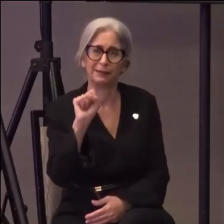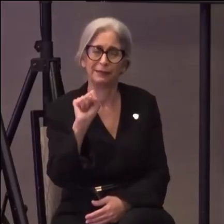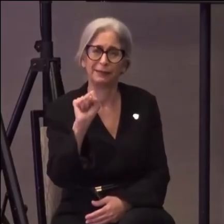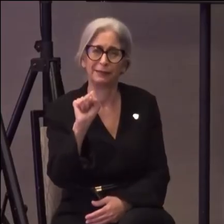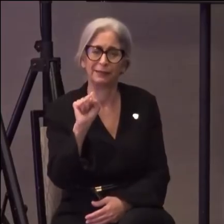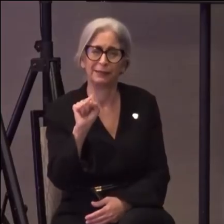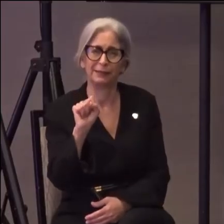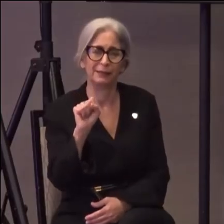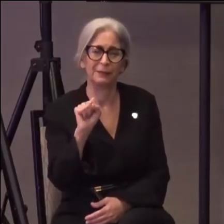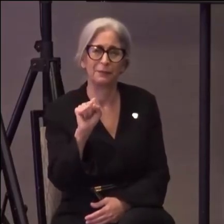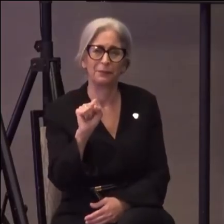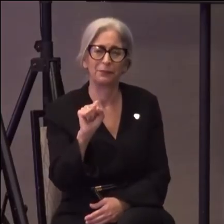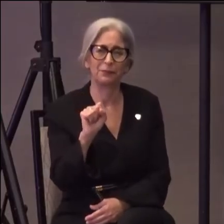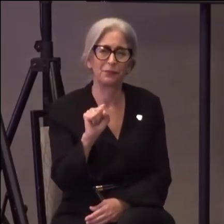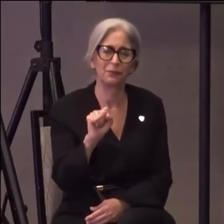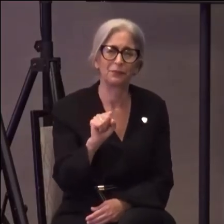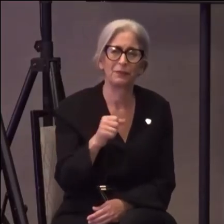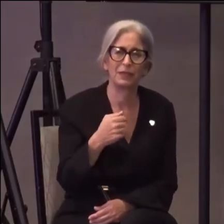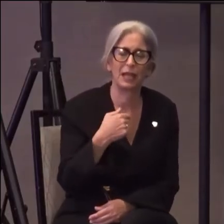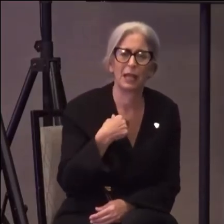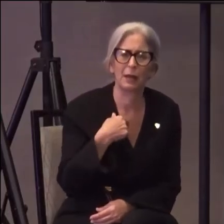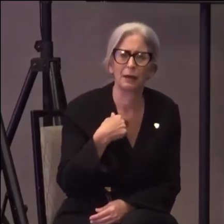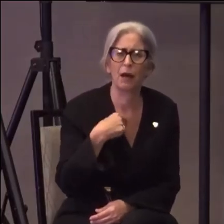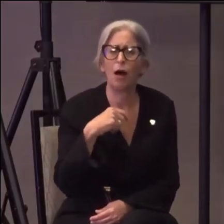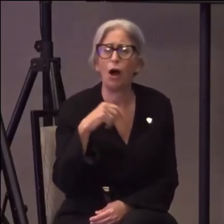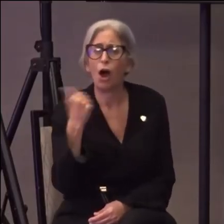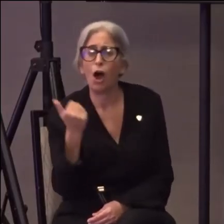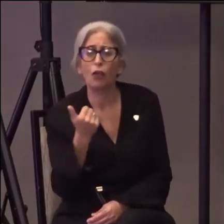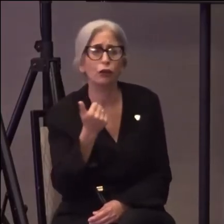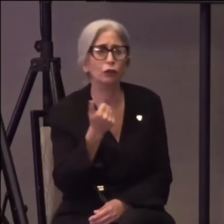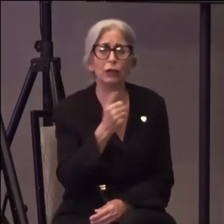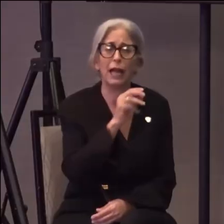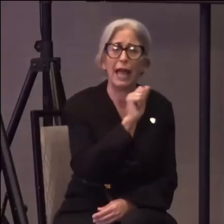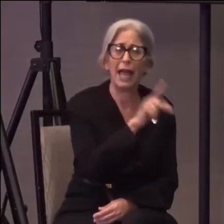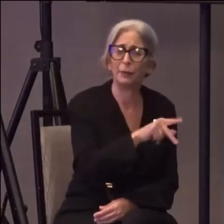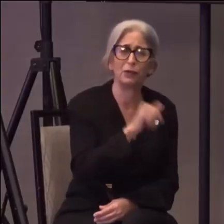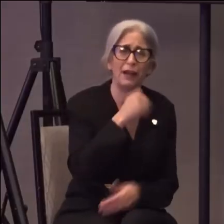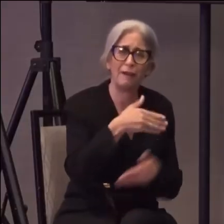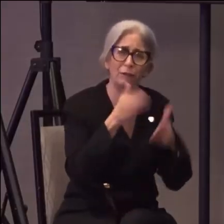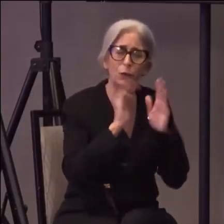Access Map is a pedestrian focused, whereas other trip planners are not.